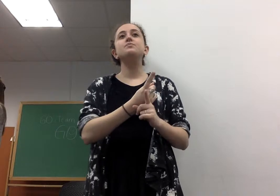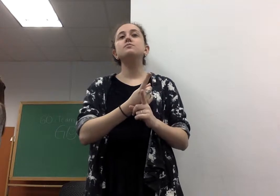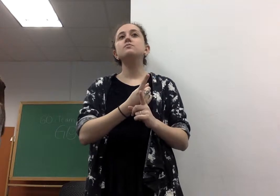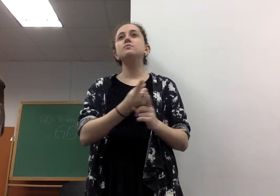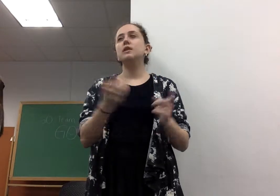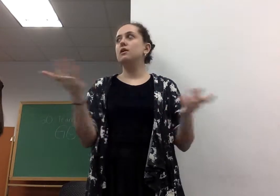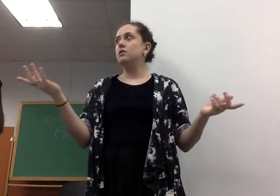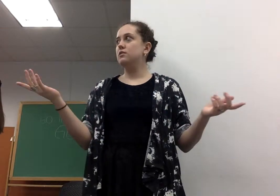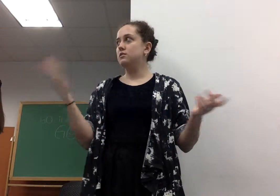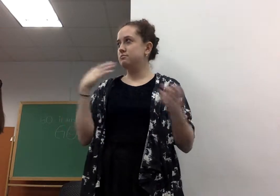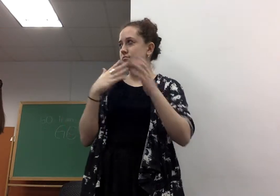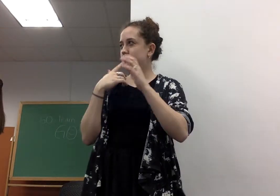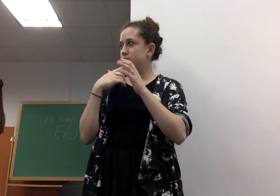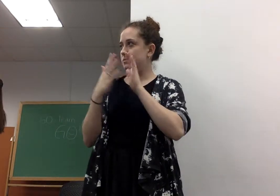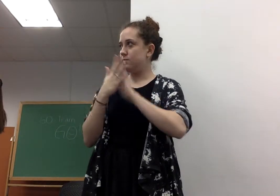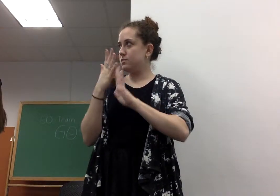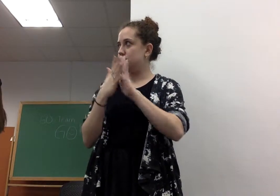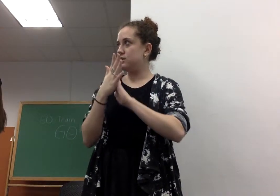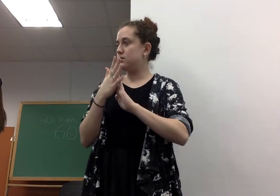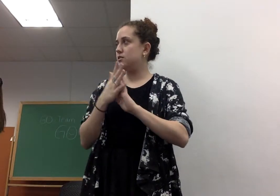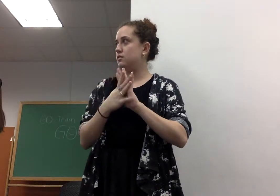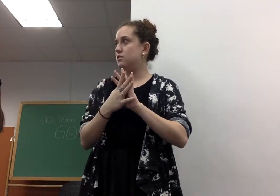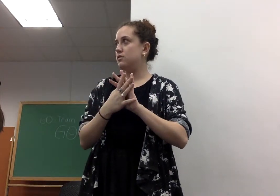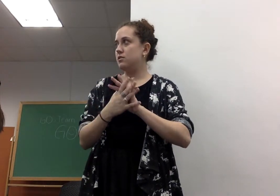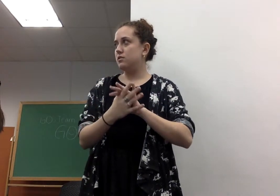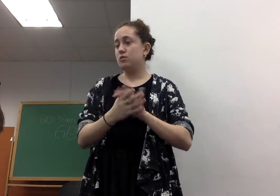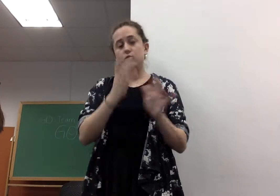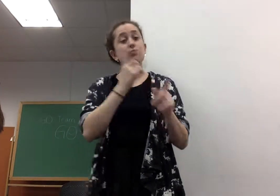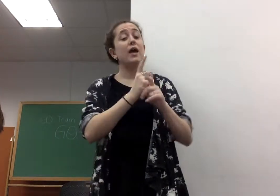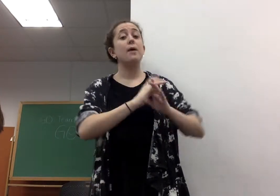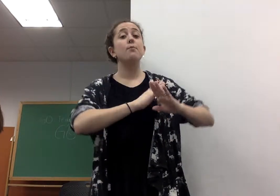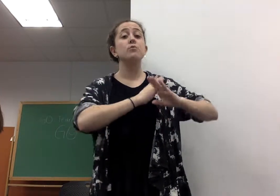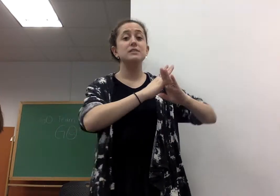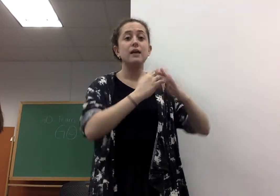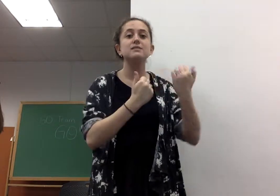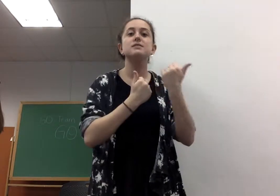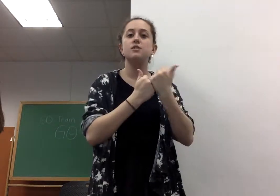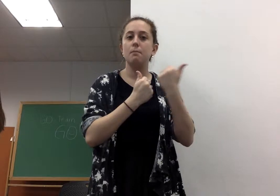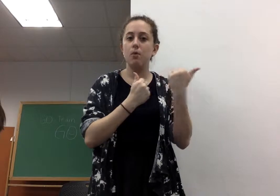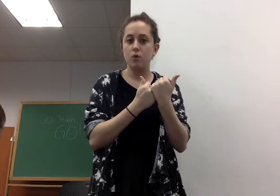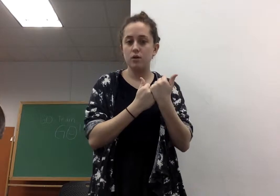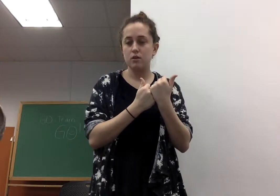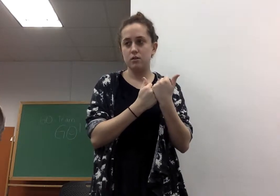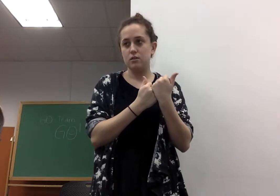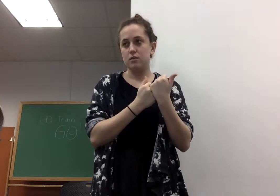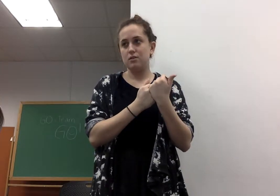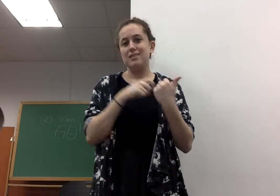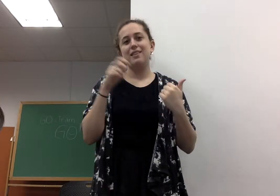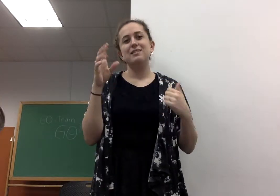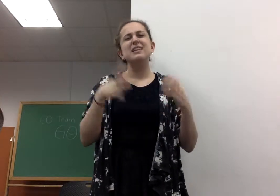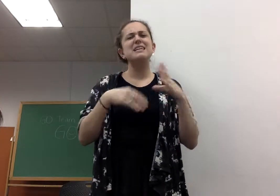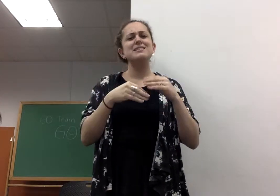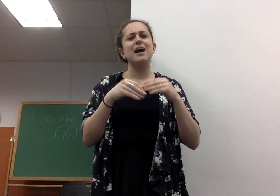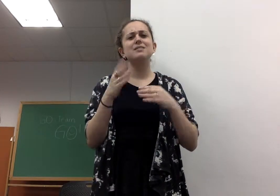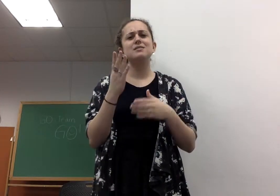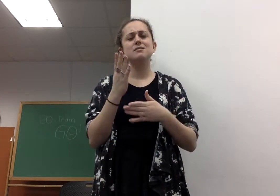hurt as much. Okay, good. Protection, support are the two things I keep hearing. Let's add a couple more things to it. Ready? The